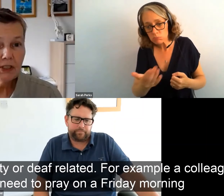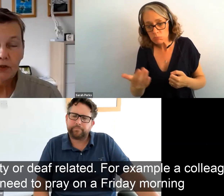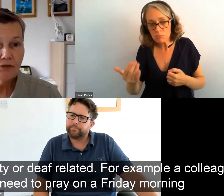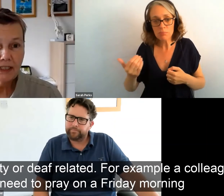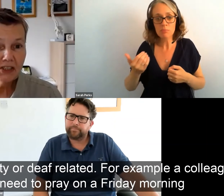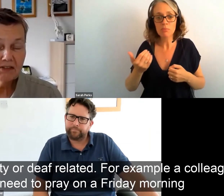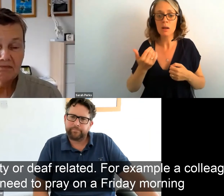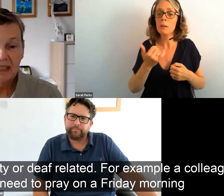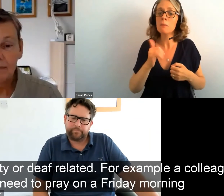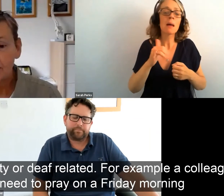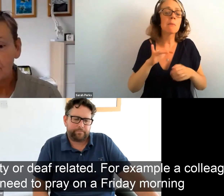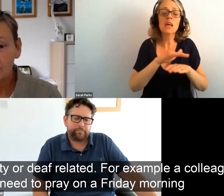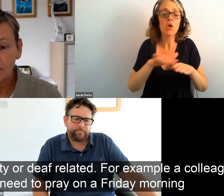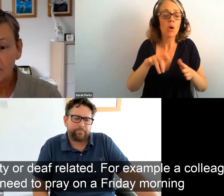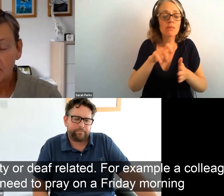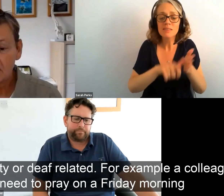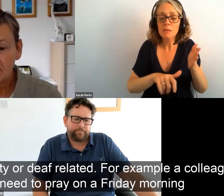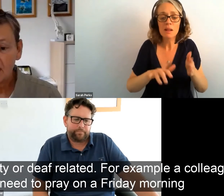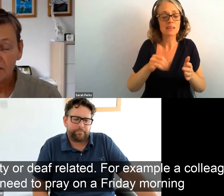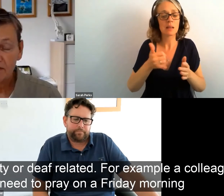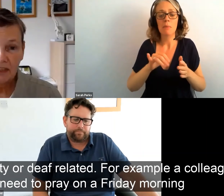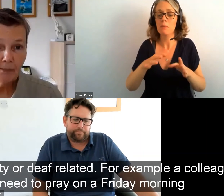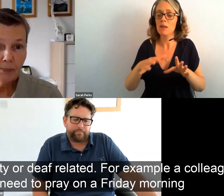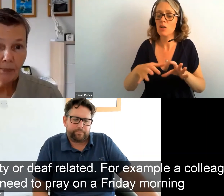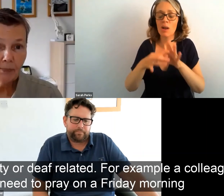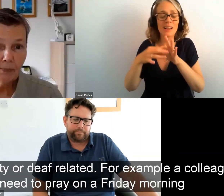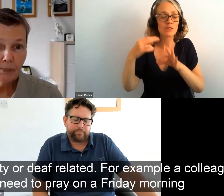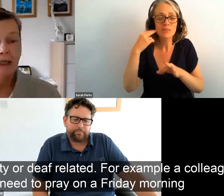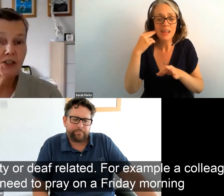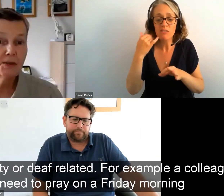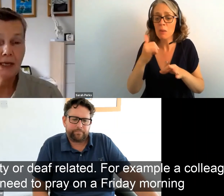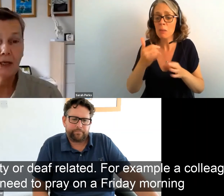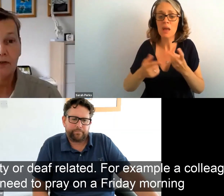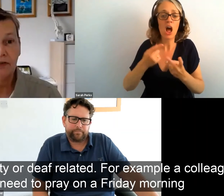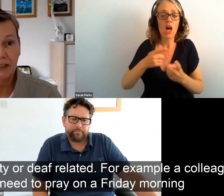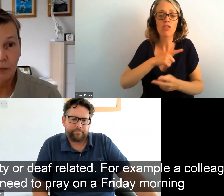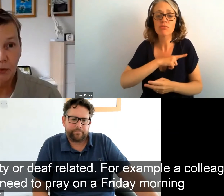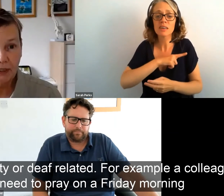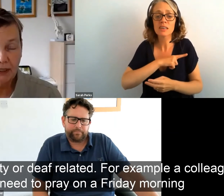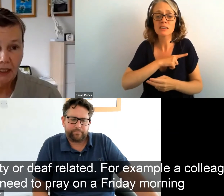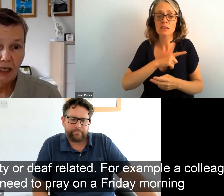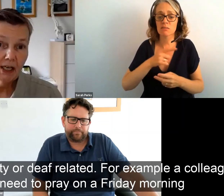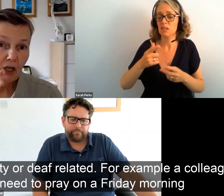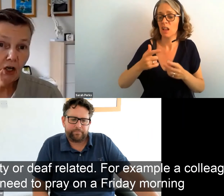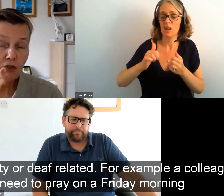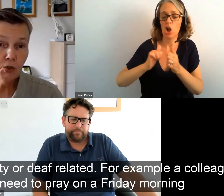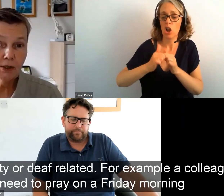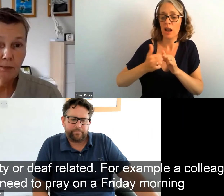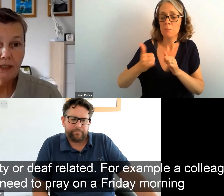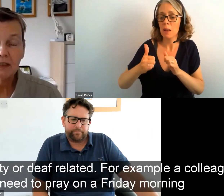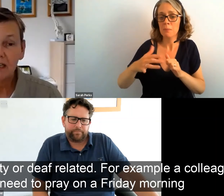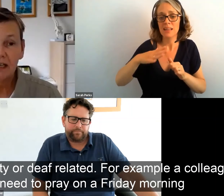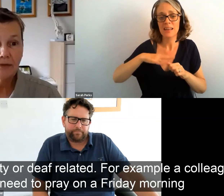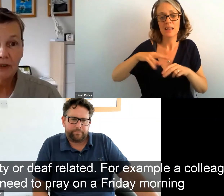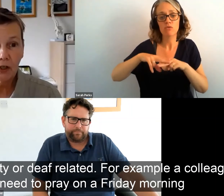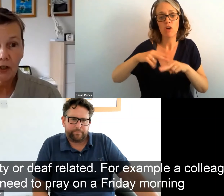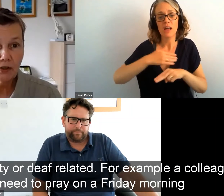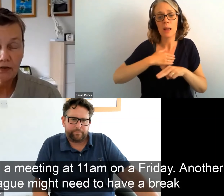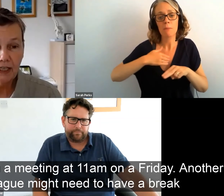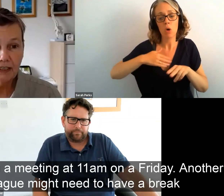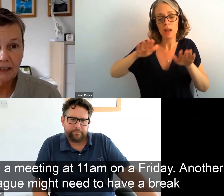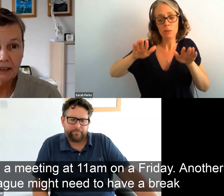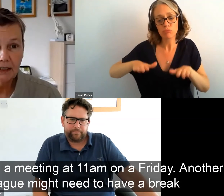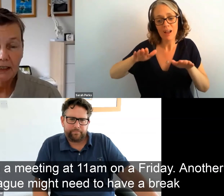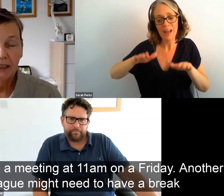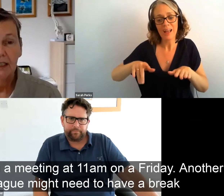not be disability or deaf related. There might be other reasons. For example, a colleague might need to pray on a Friday morning and